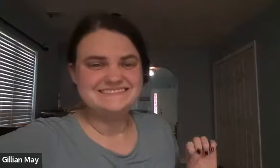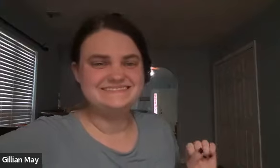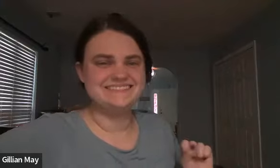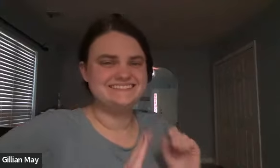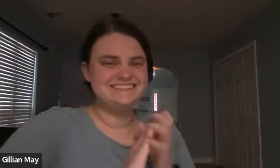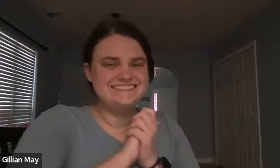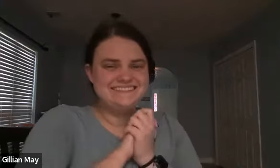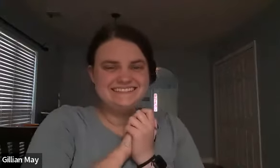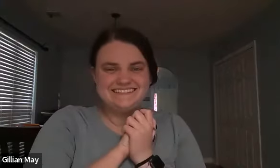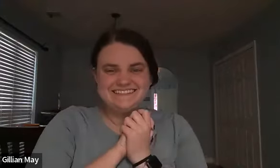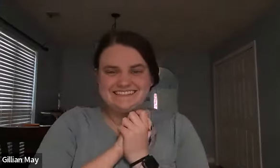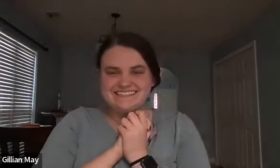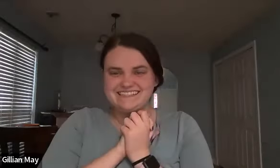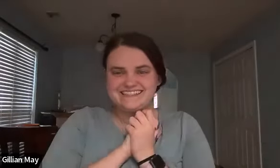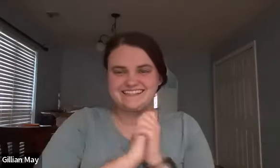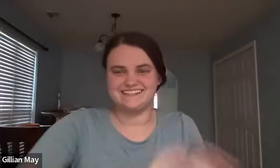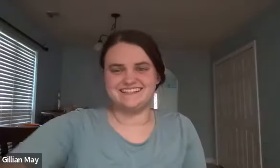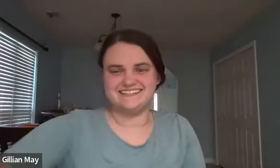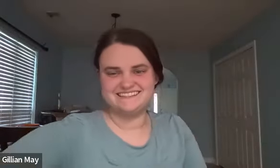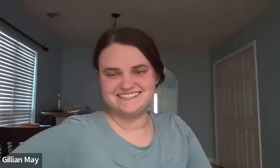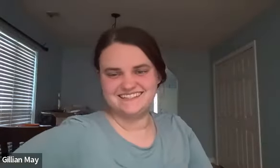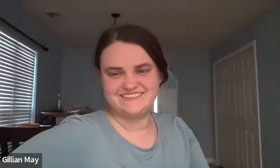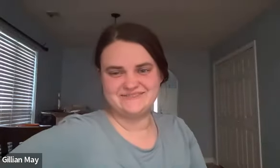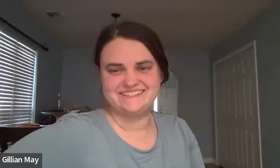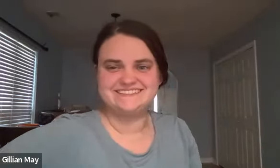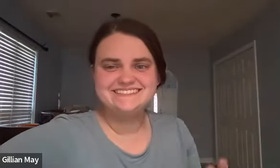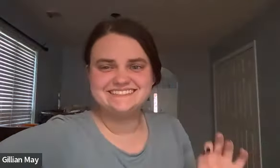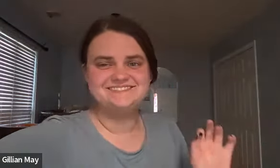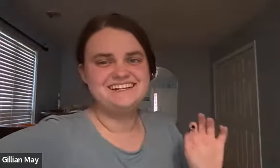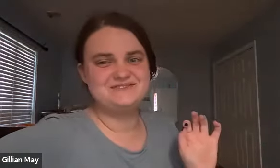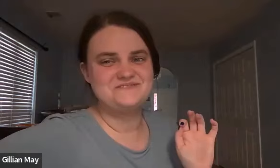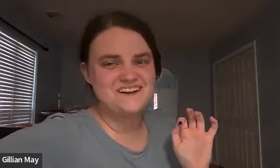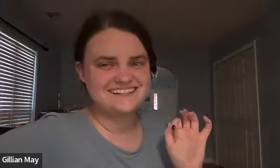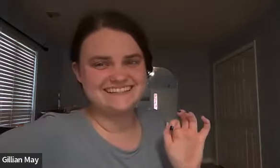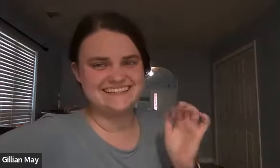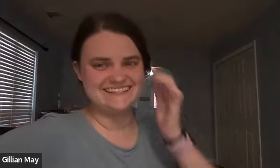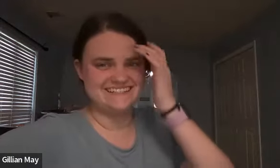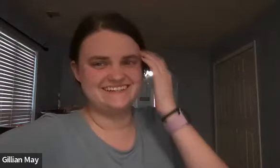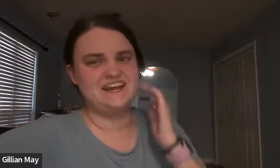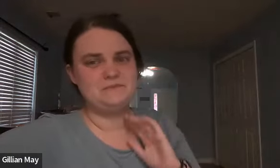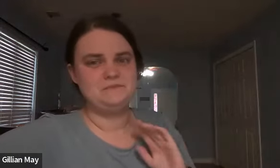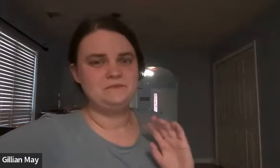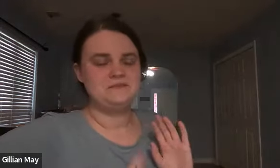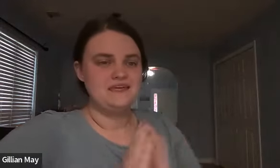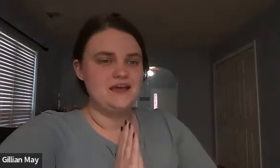Oh, good. Oh, goodness, you guys are rocking this. Okay. All